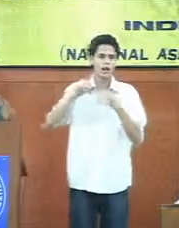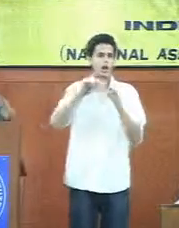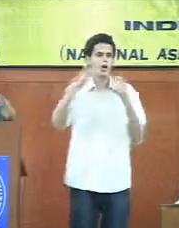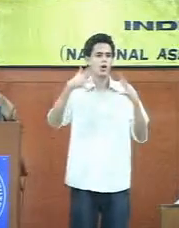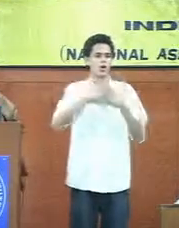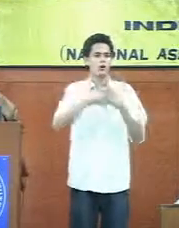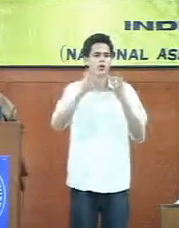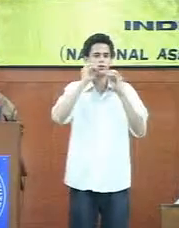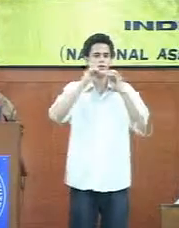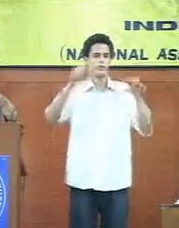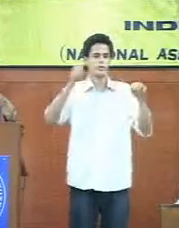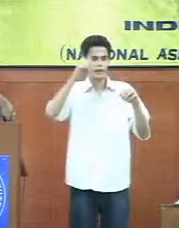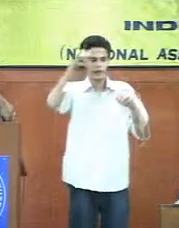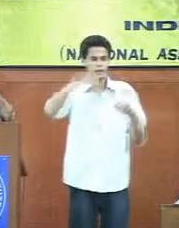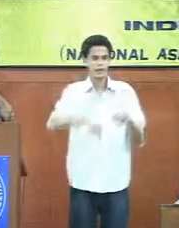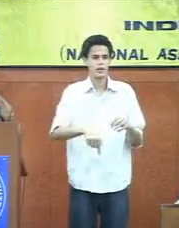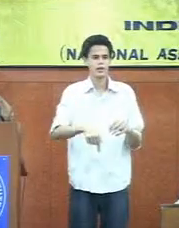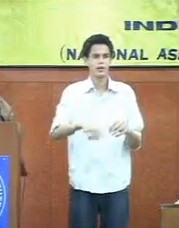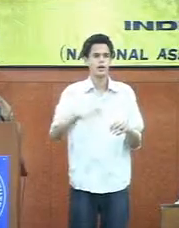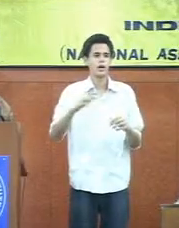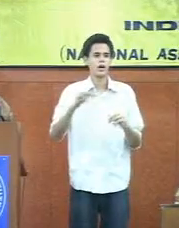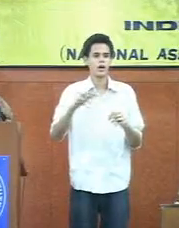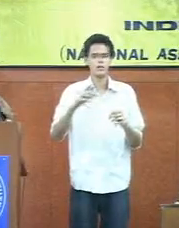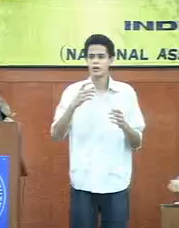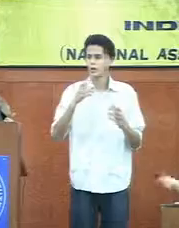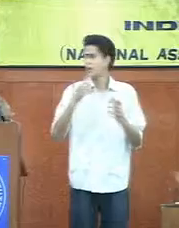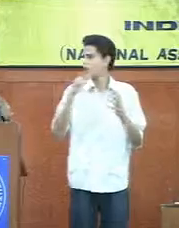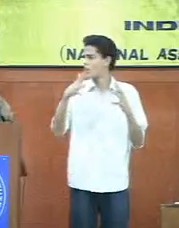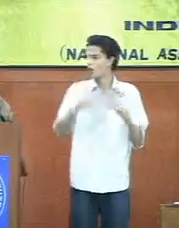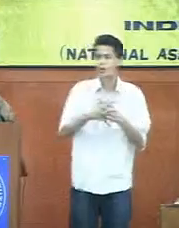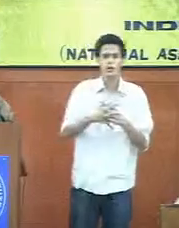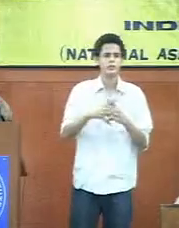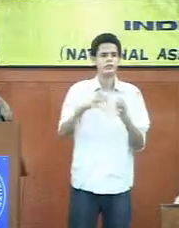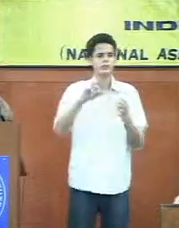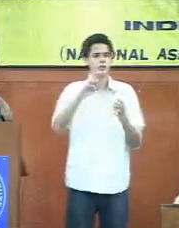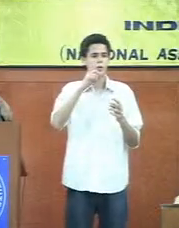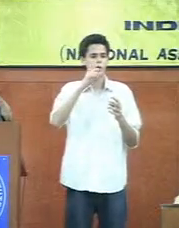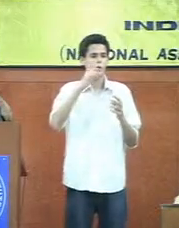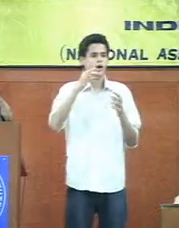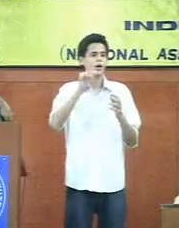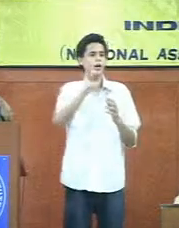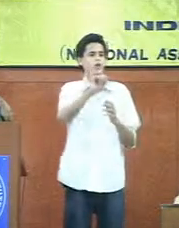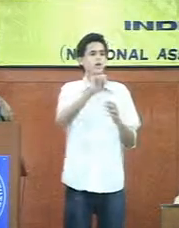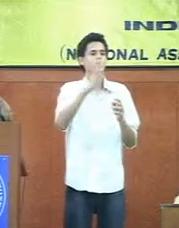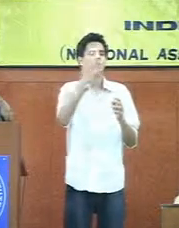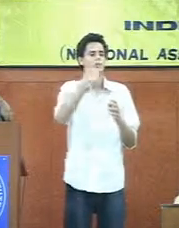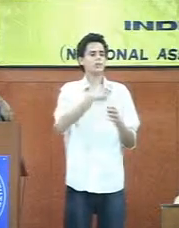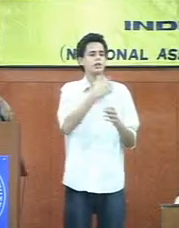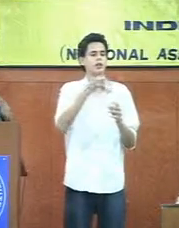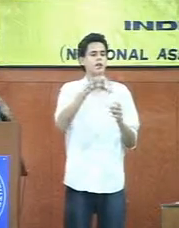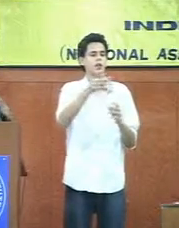laws. In our country, inheritance laws are dependent upon the religion to which you